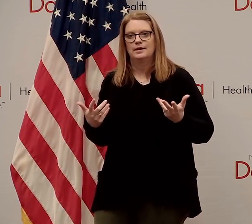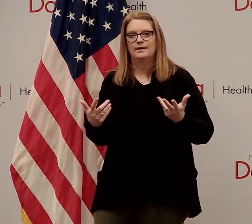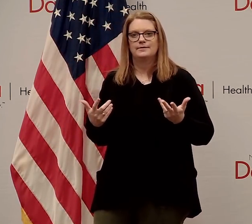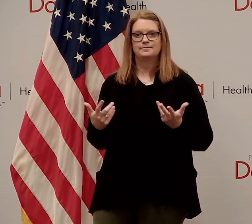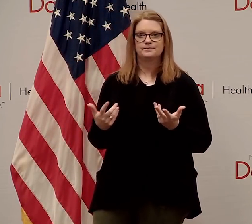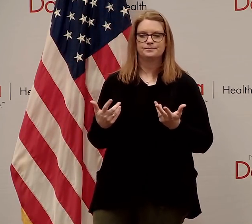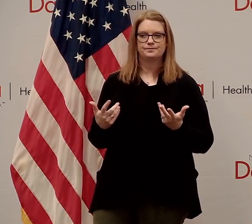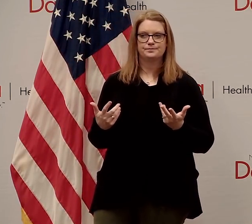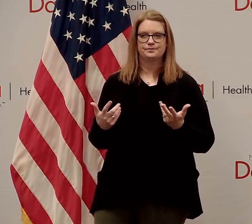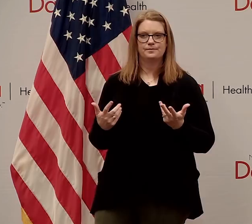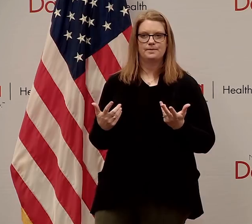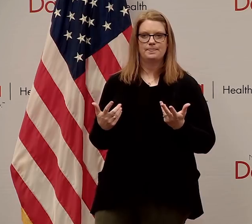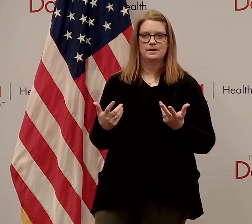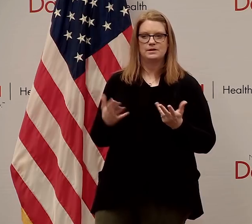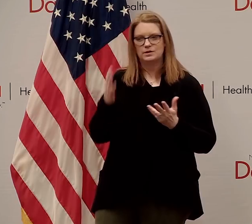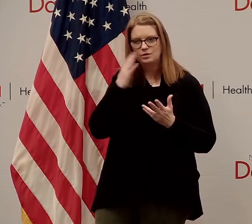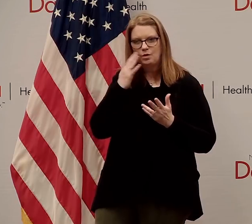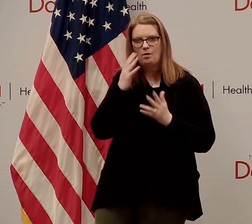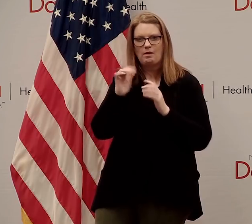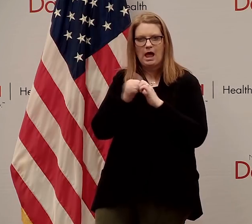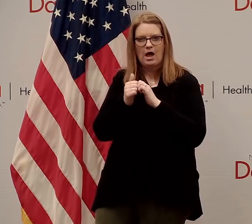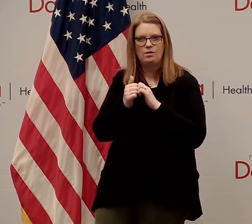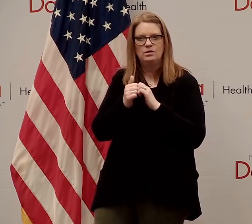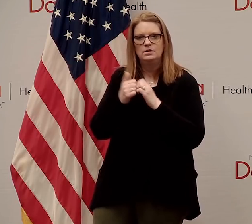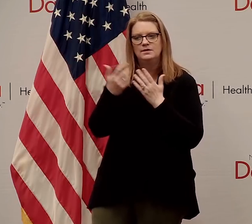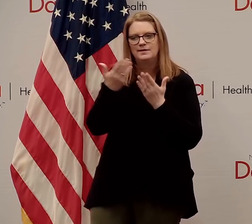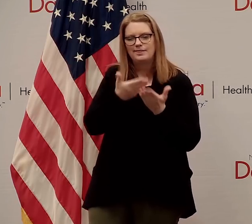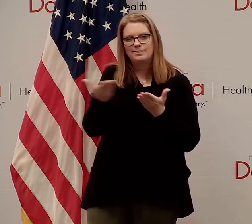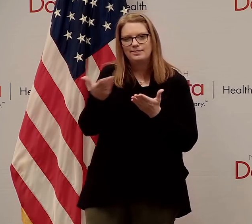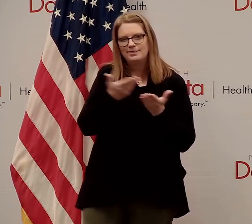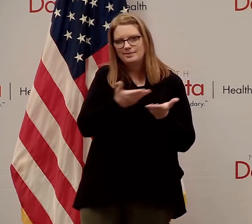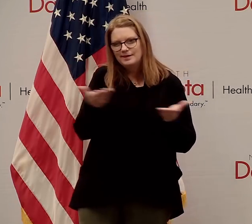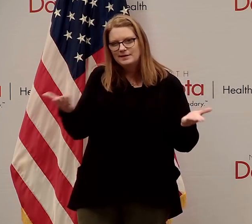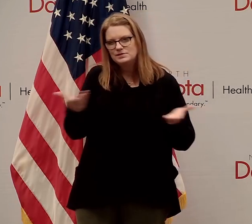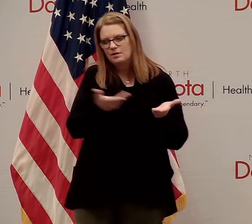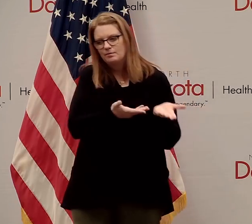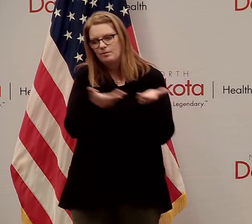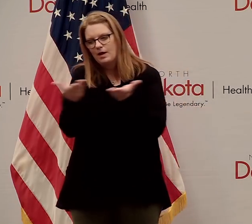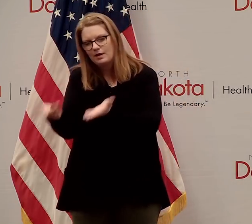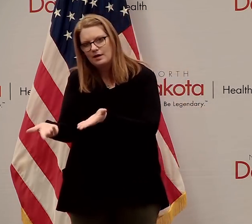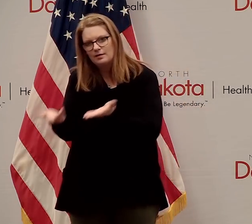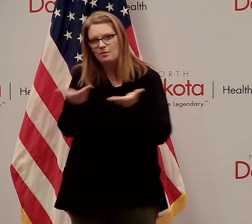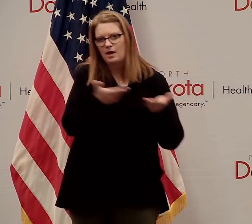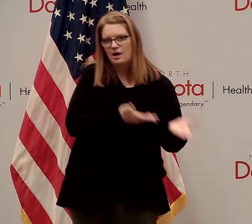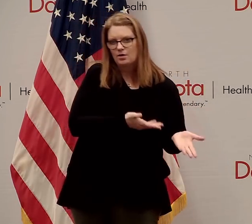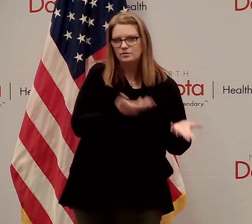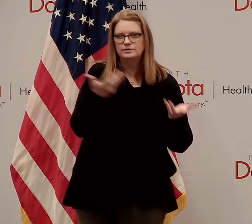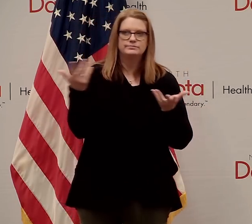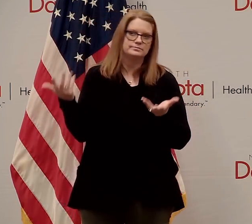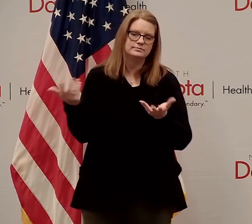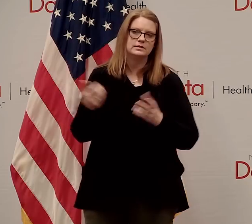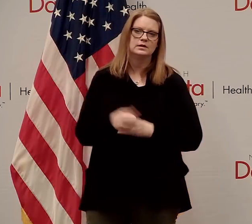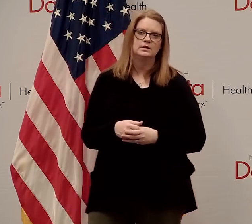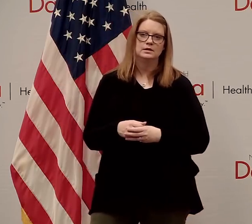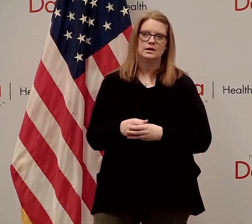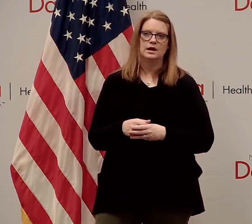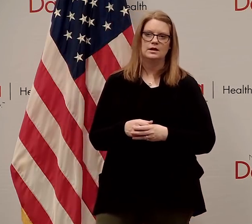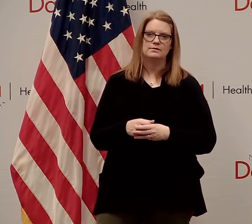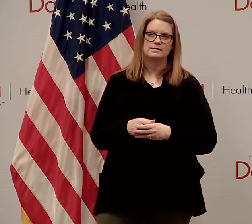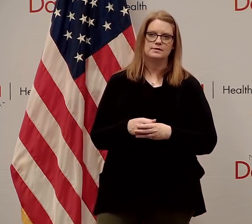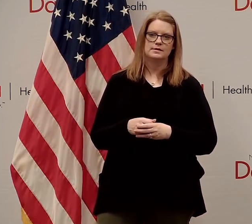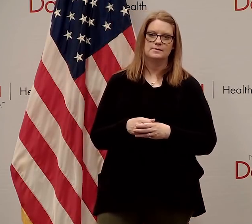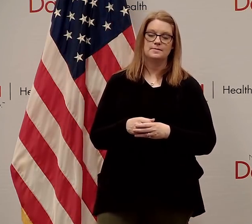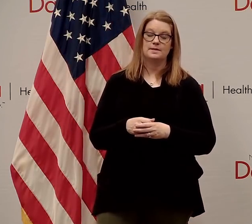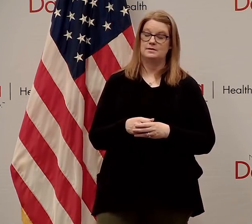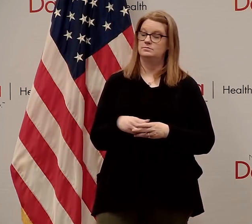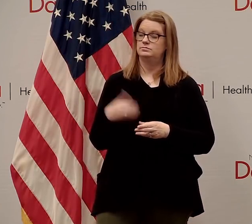the flow of goods and people in and out, and then again encouraging that facility managers. Again, I know that this is